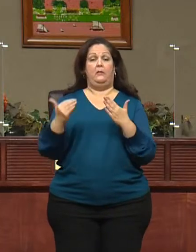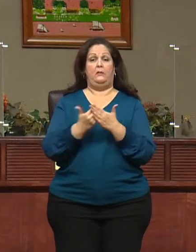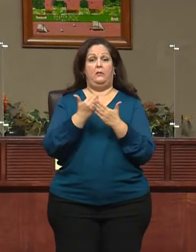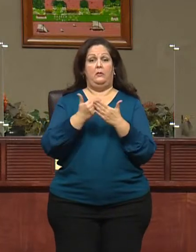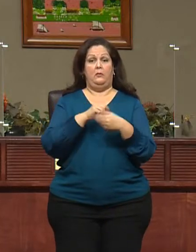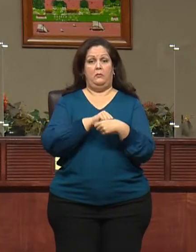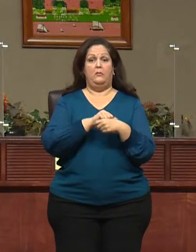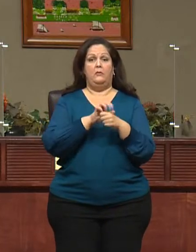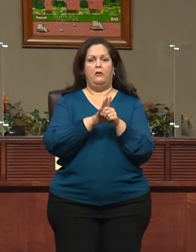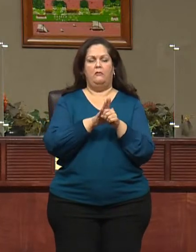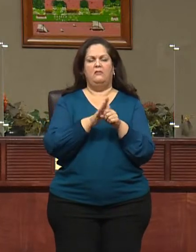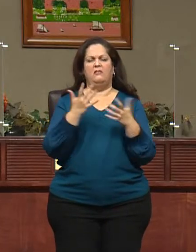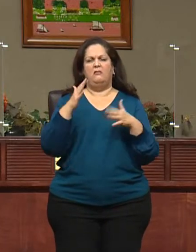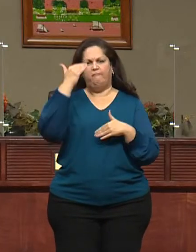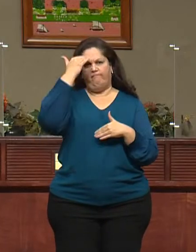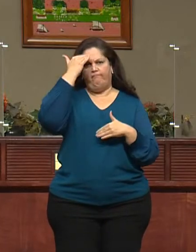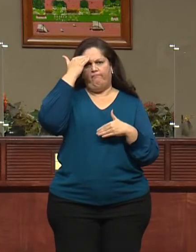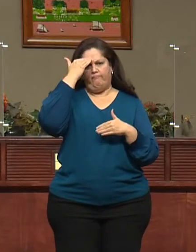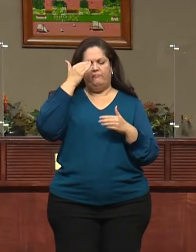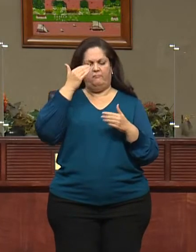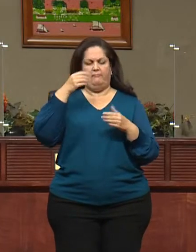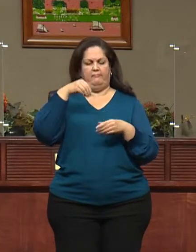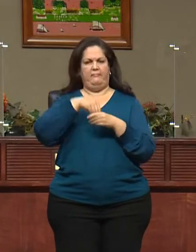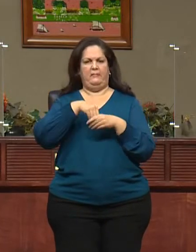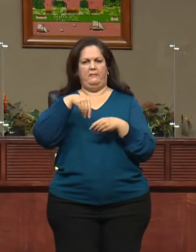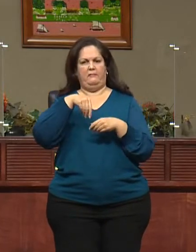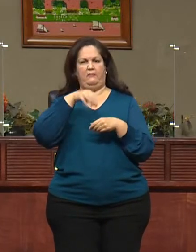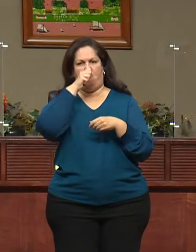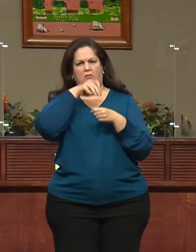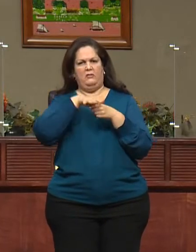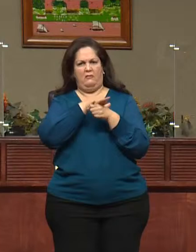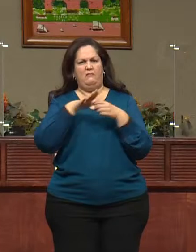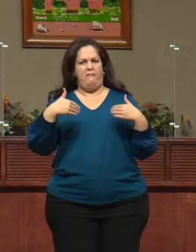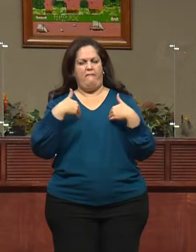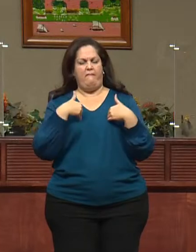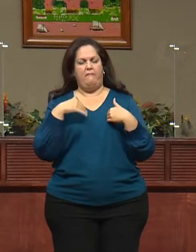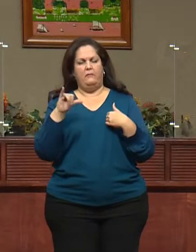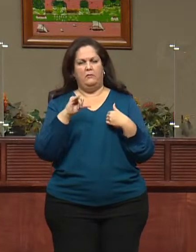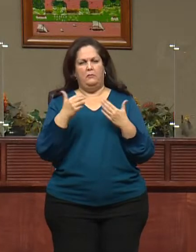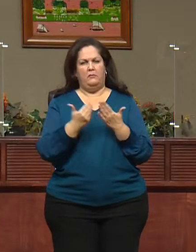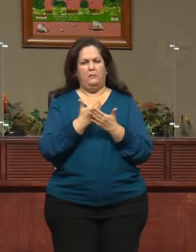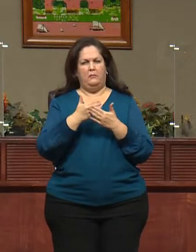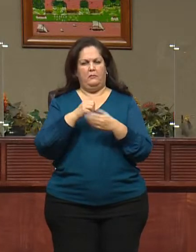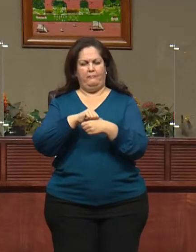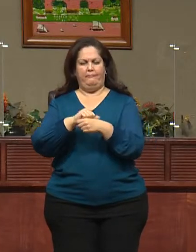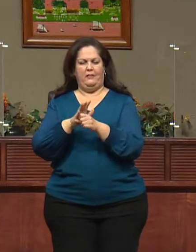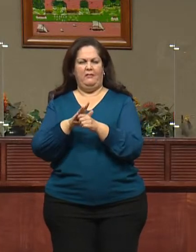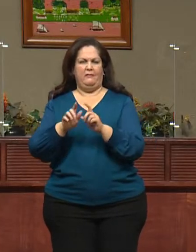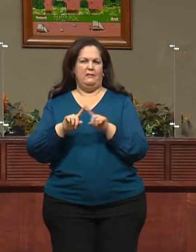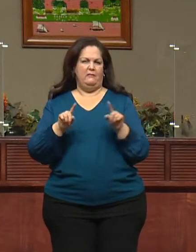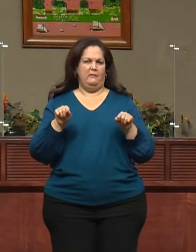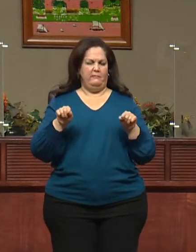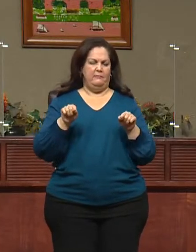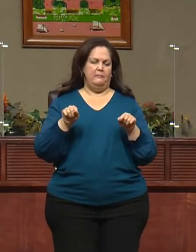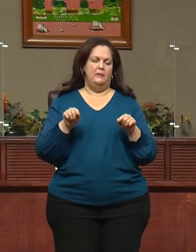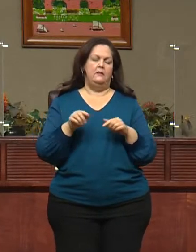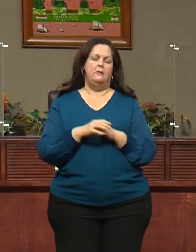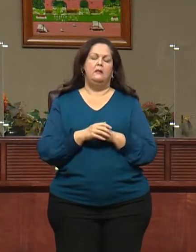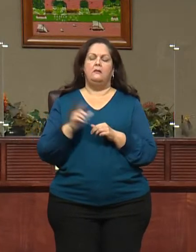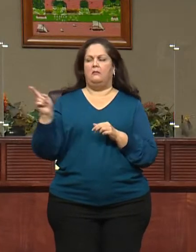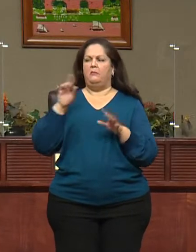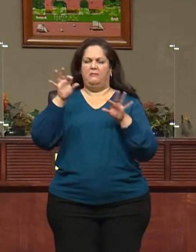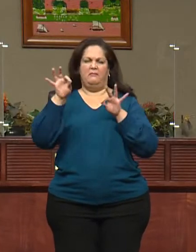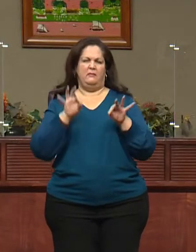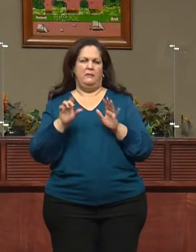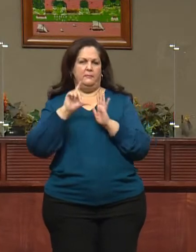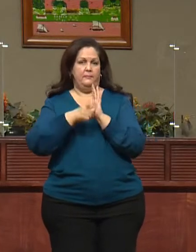know exist here. Dr. Pino will talk about that during today's briefing as well. So